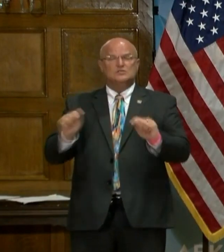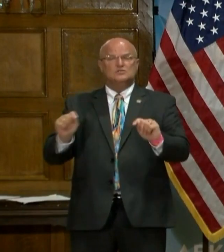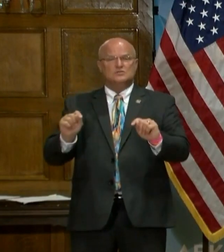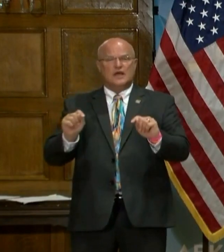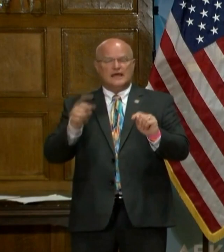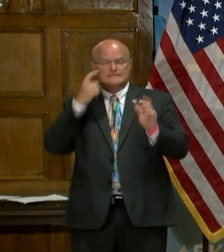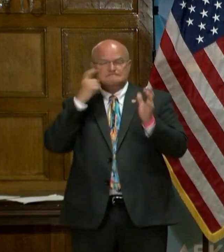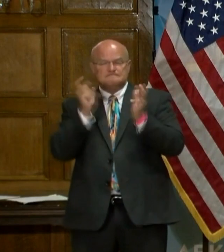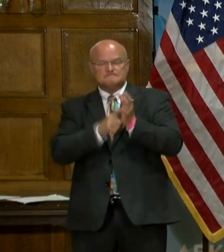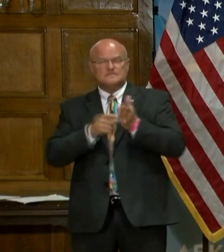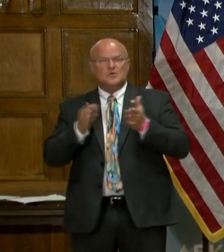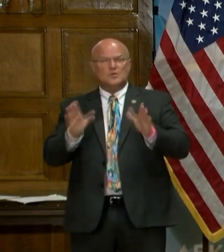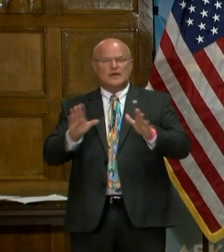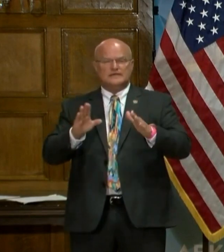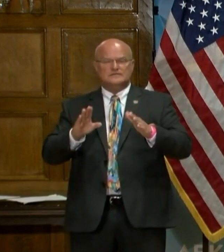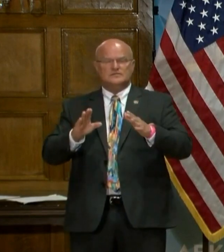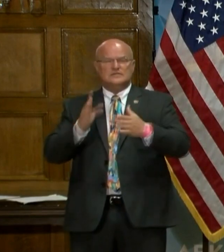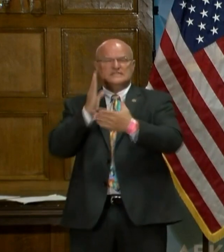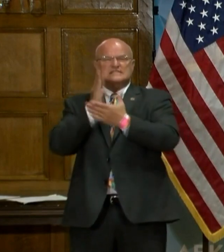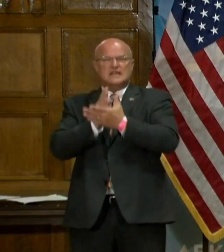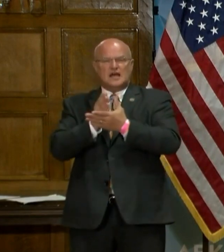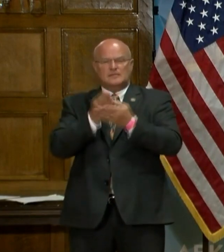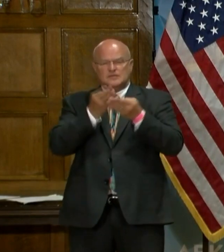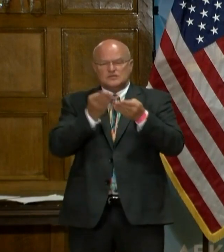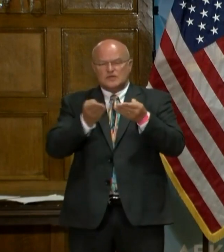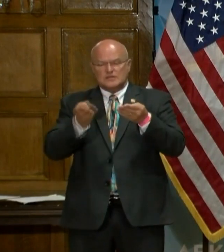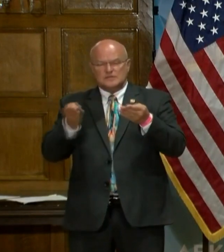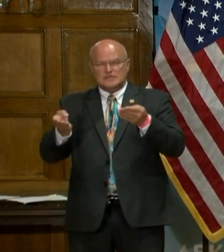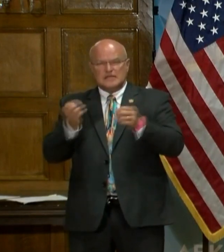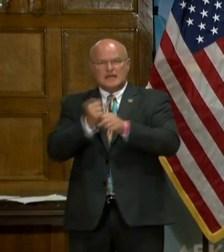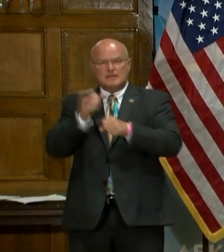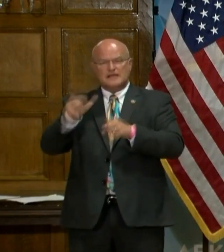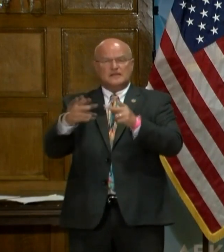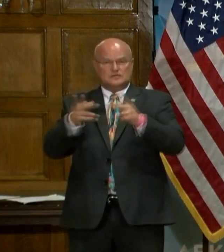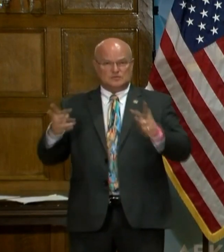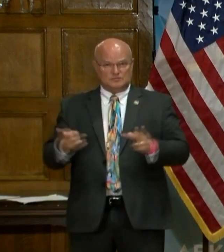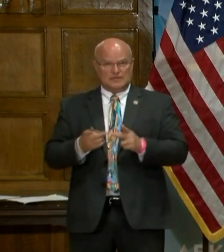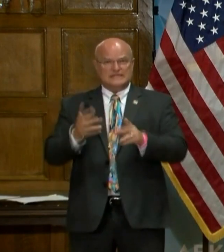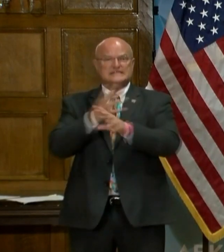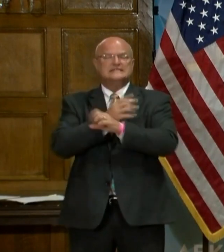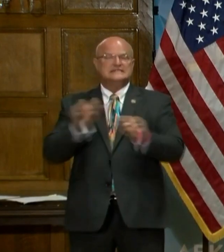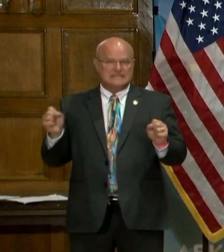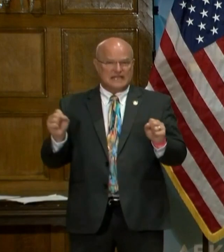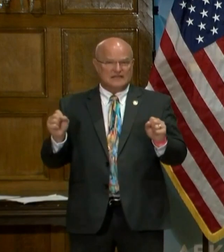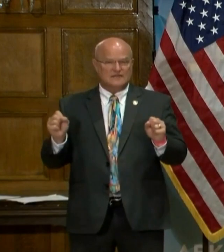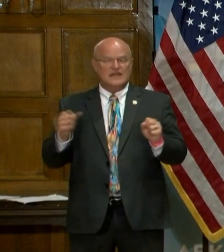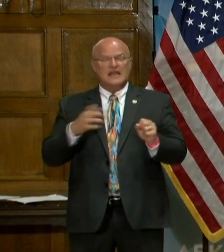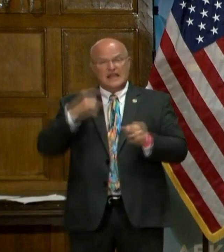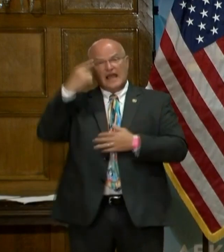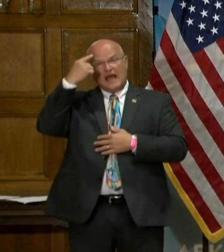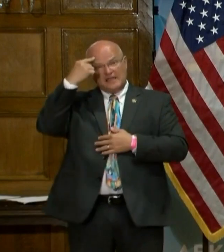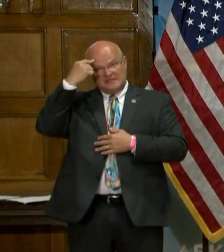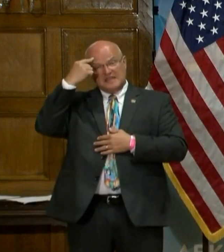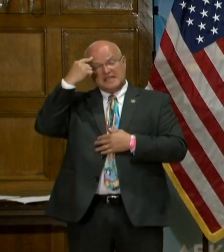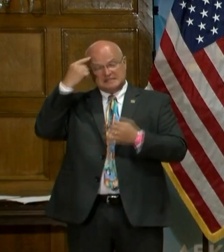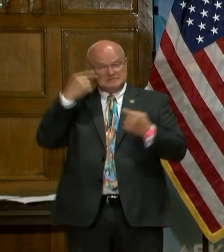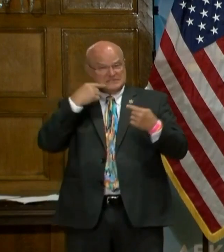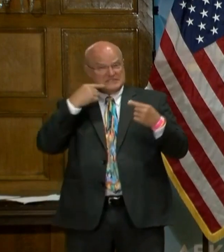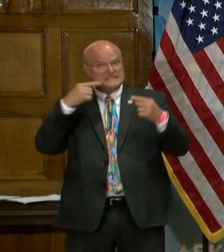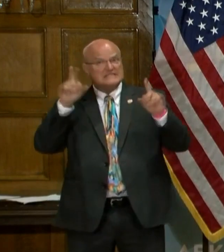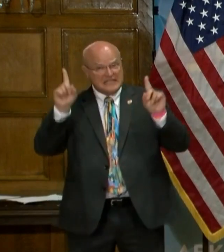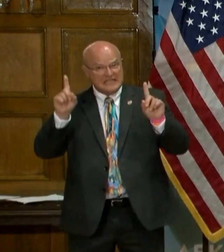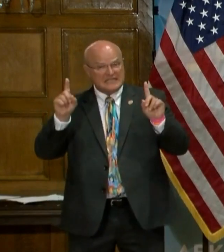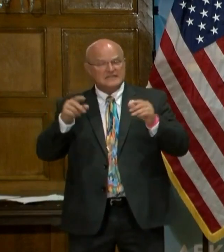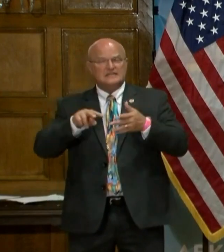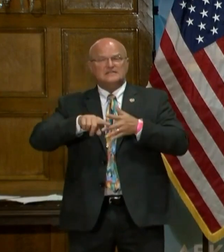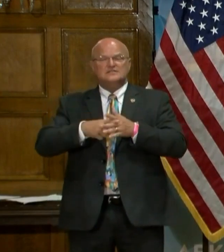and identify ways to interrupt transmission, make those places safer. And I think we're largely succeeding. We're